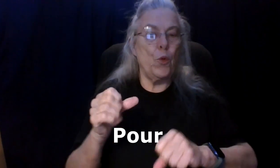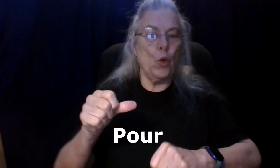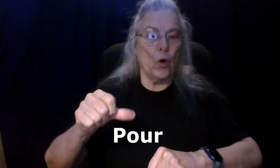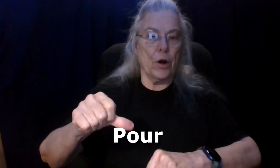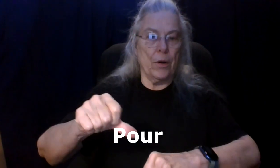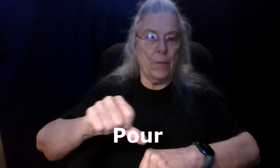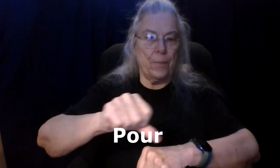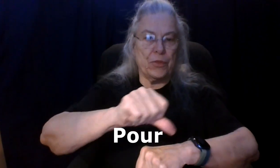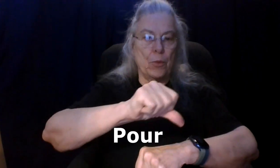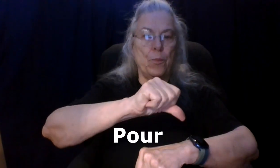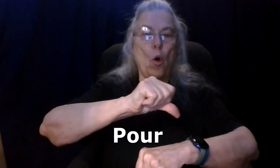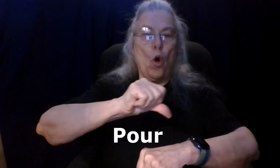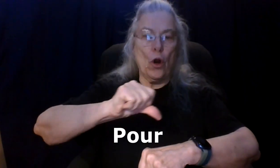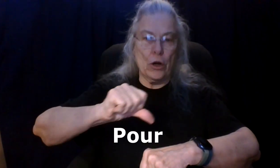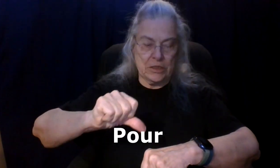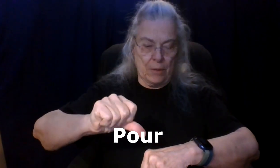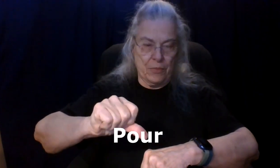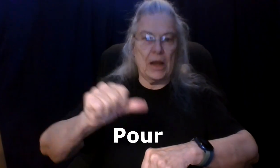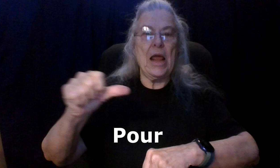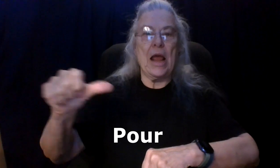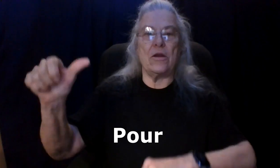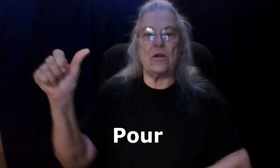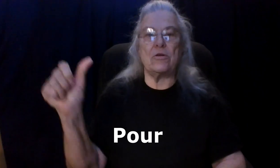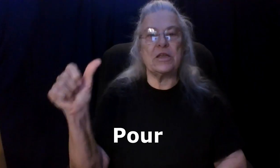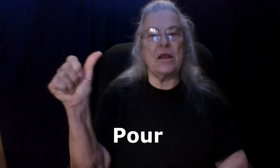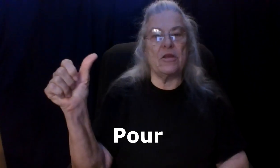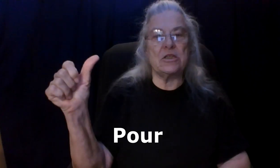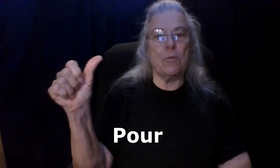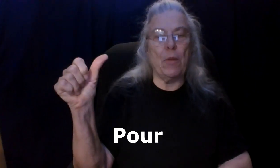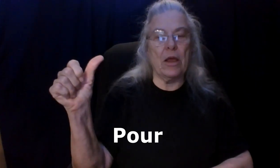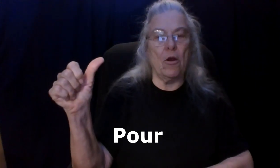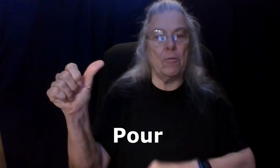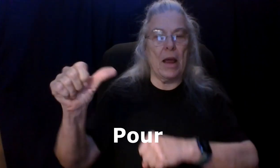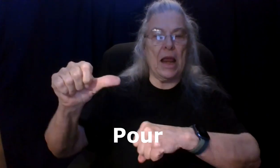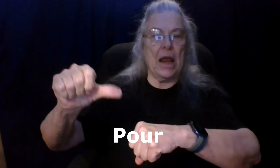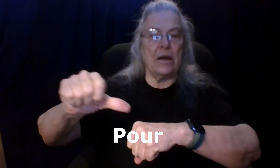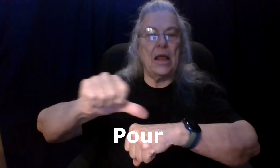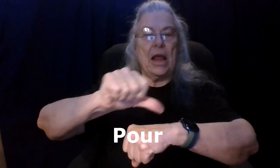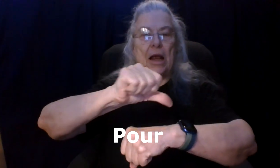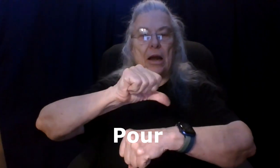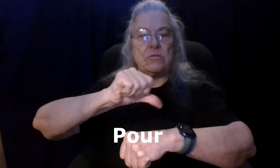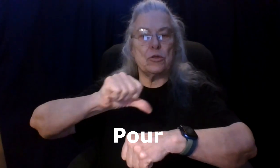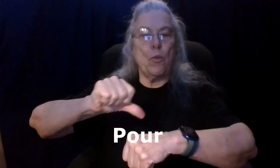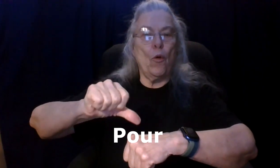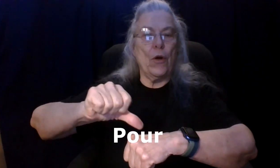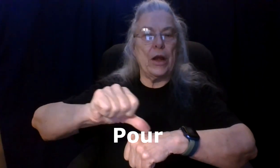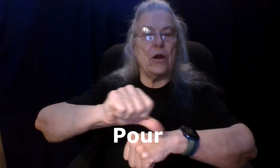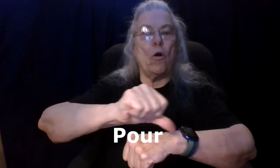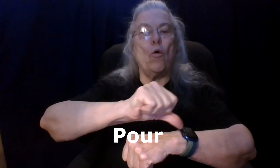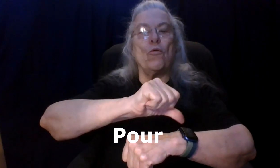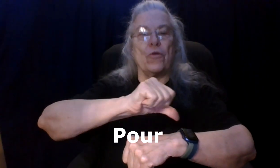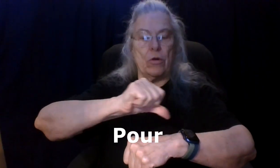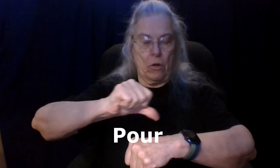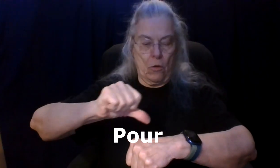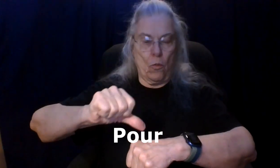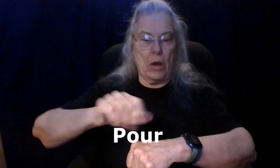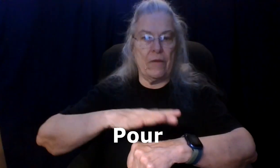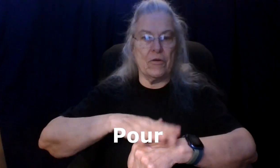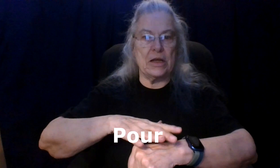Pour, to pour something. And you see the spigot on my hand, and I'm just pouring it over whatever is down